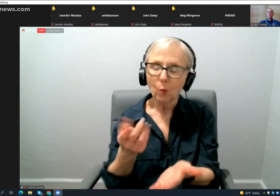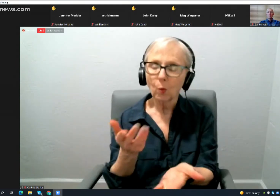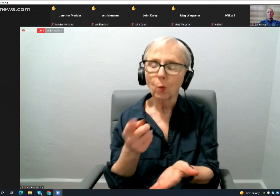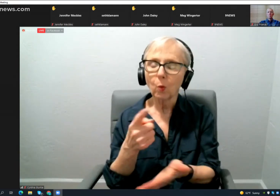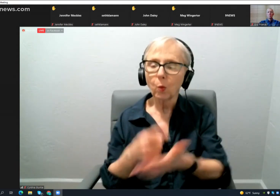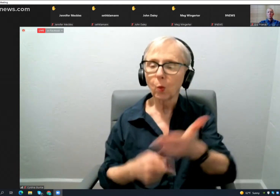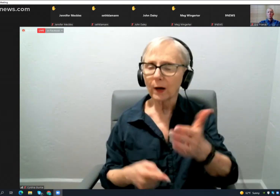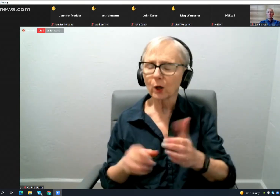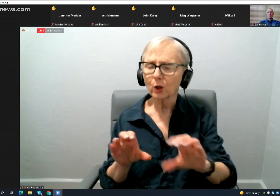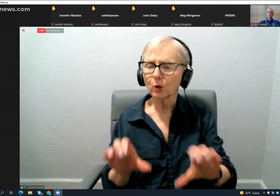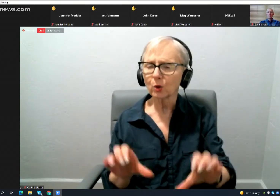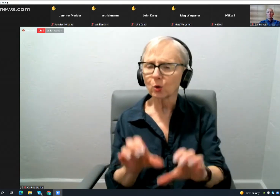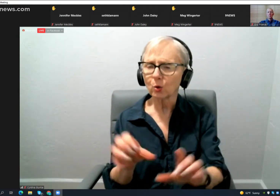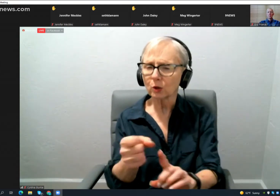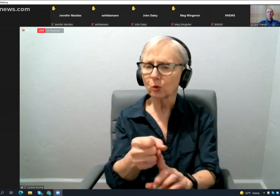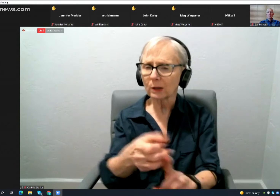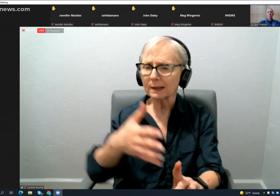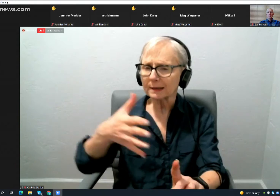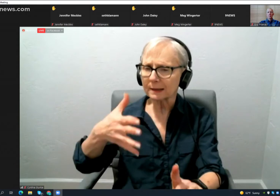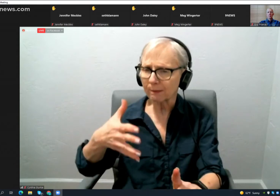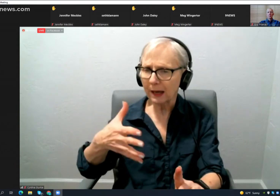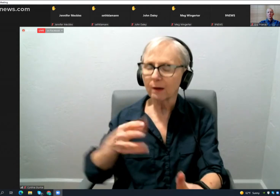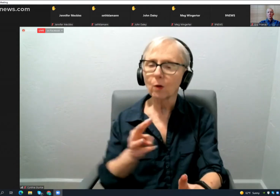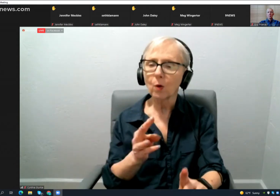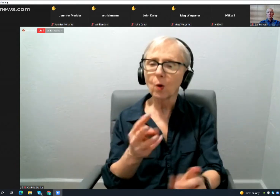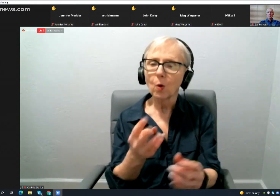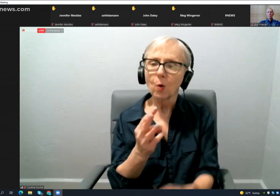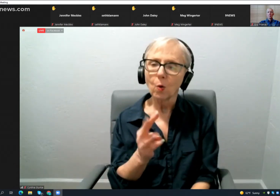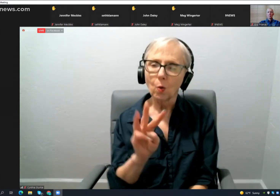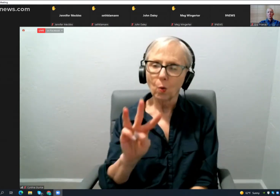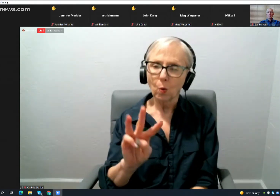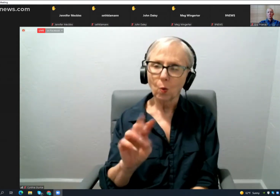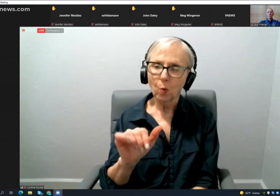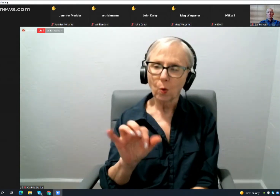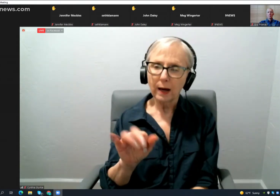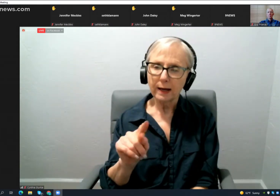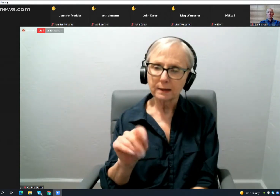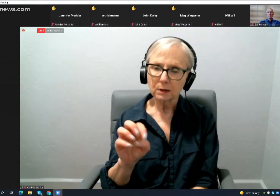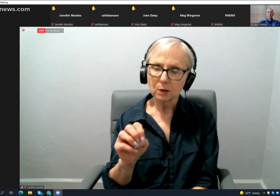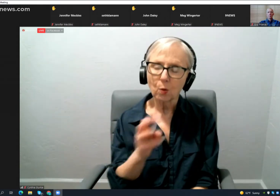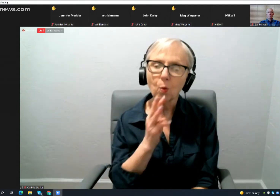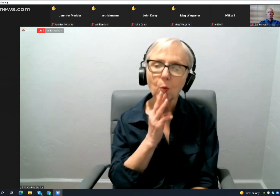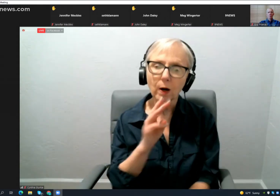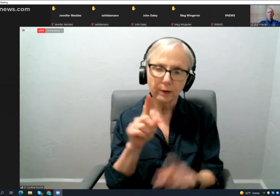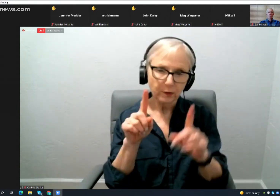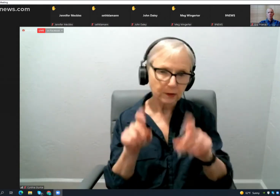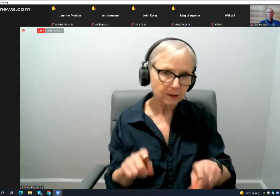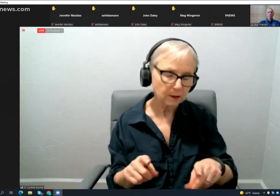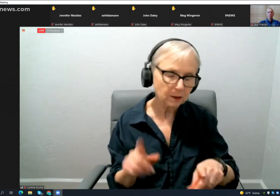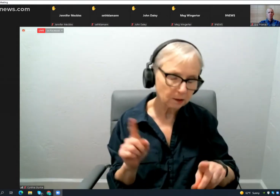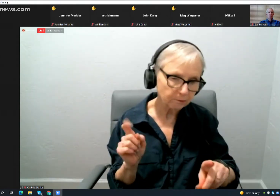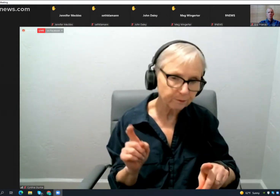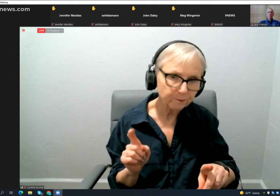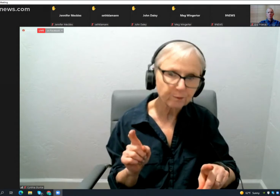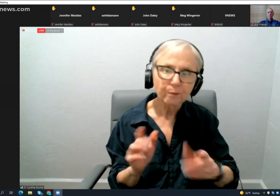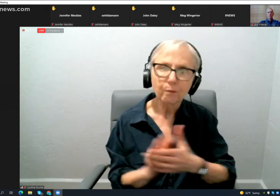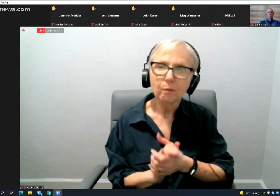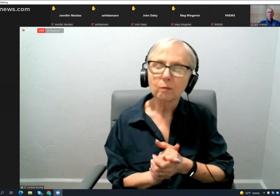facility testing, and what are you guys doing to make that system more robust as we shift into the endemic stage?